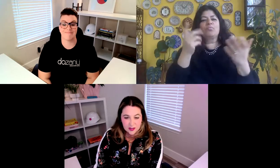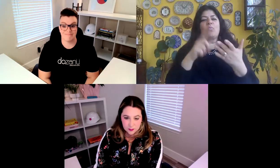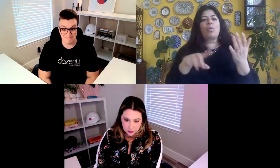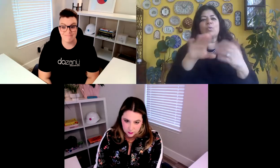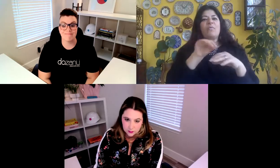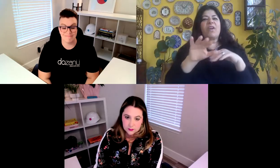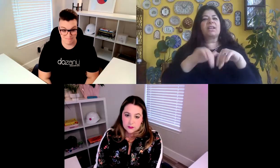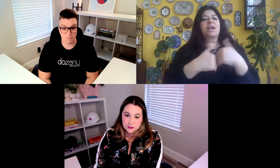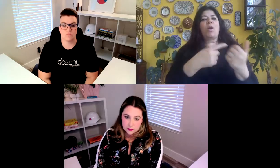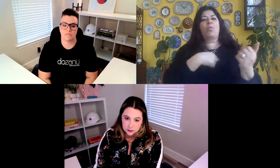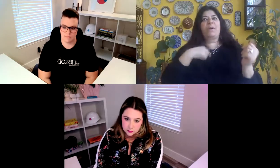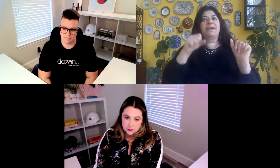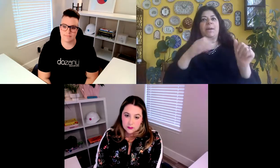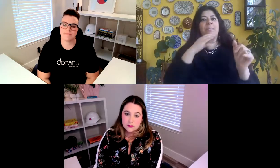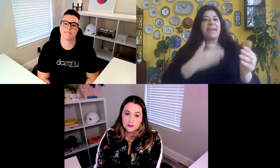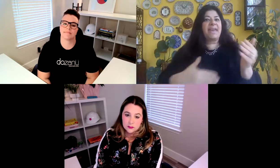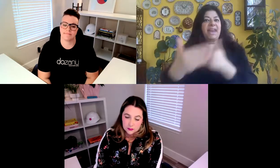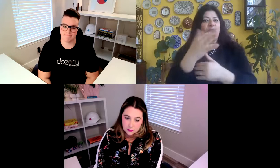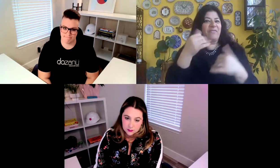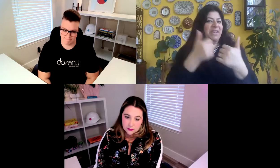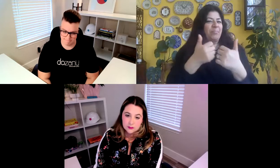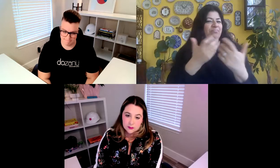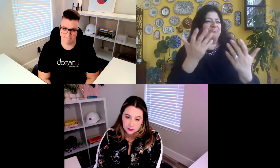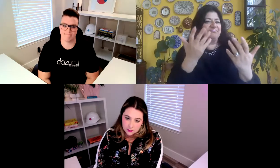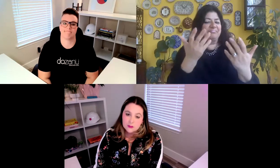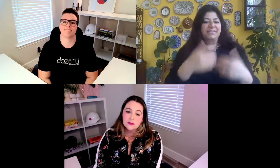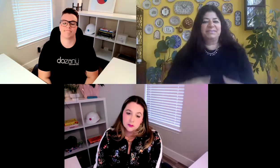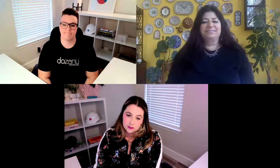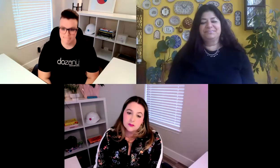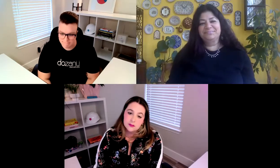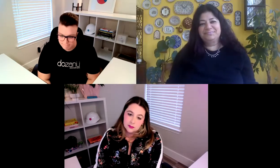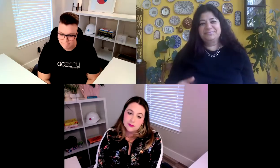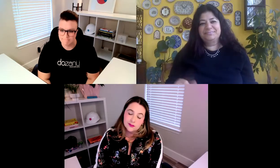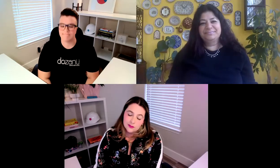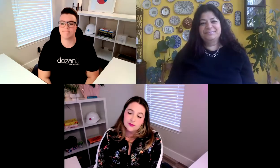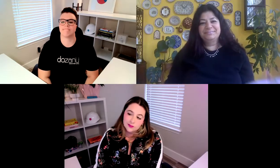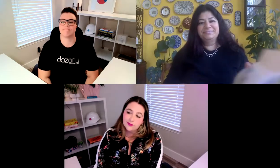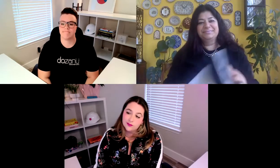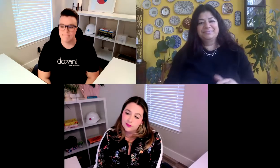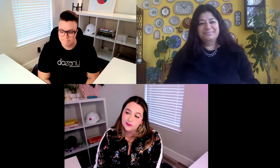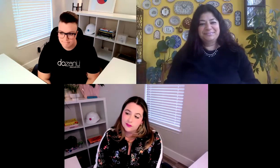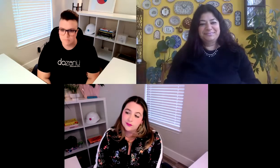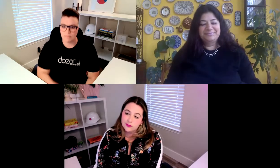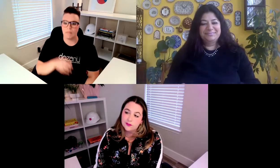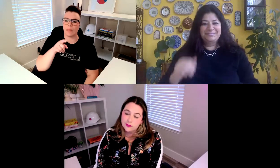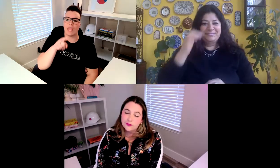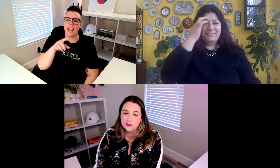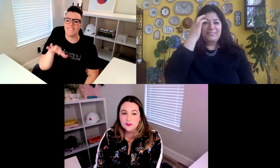industry, especially in male-dominated industries, what's your advice to them of how we can be ahead of the game?